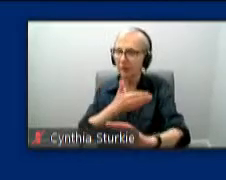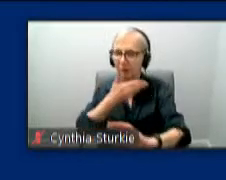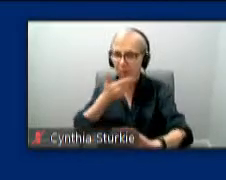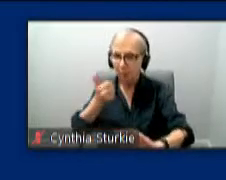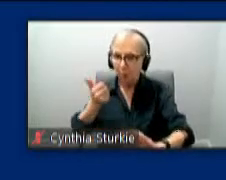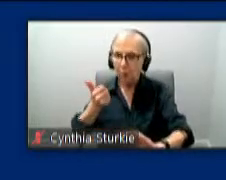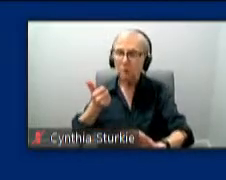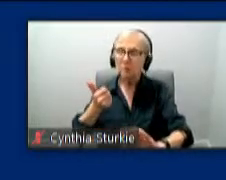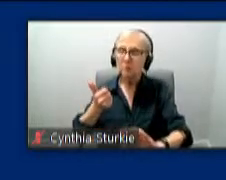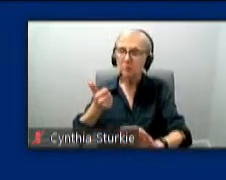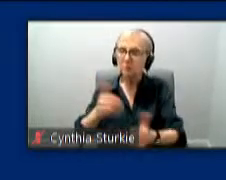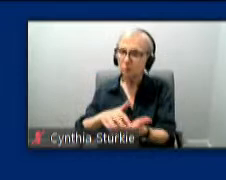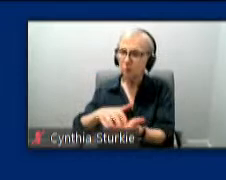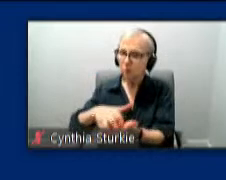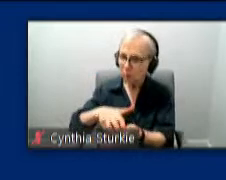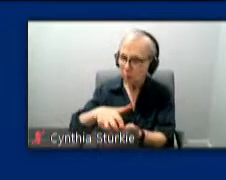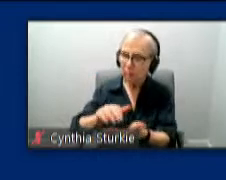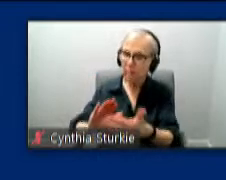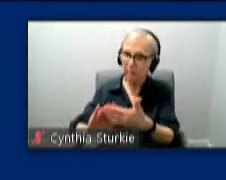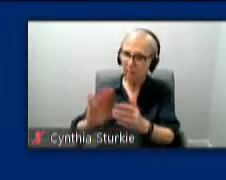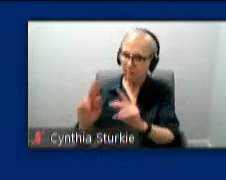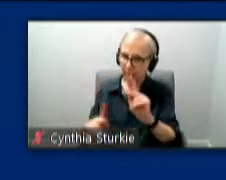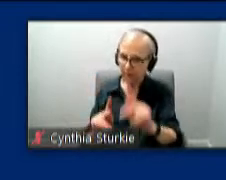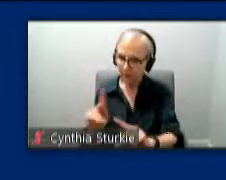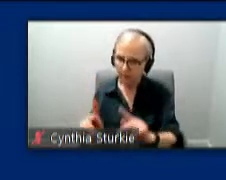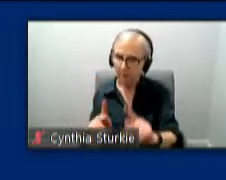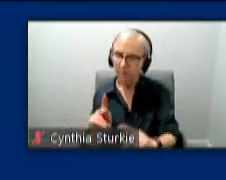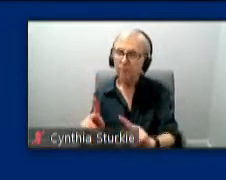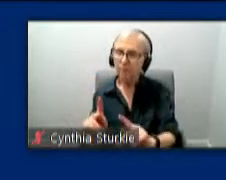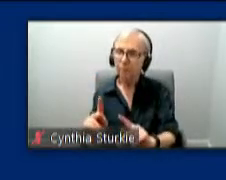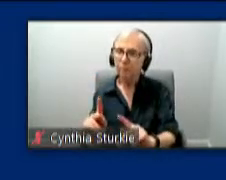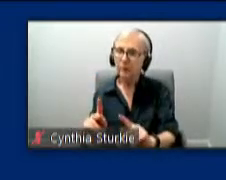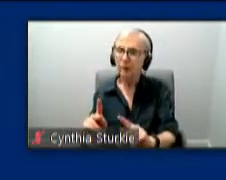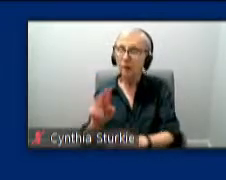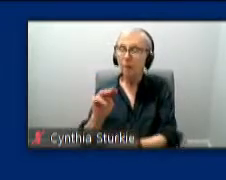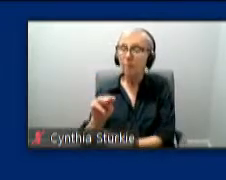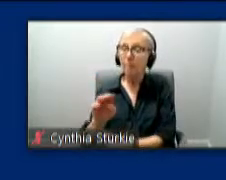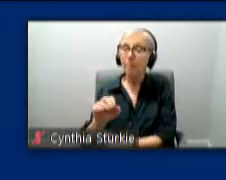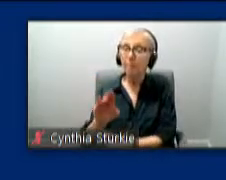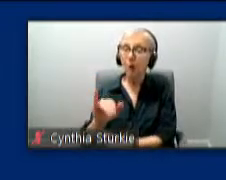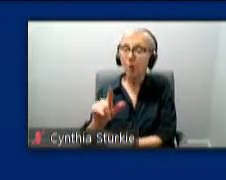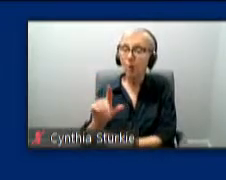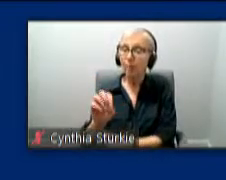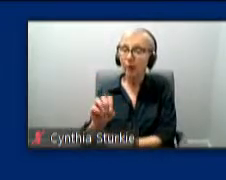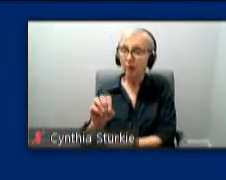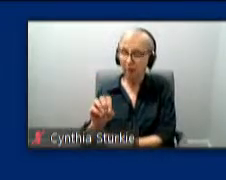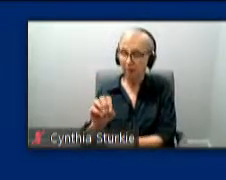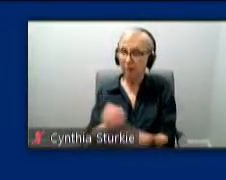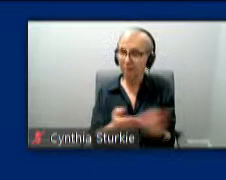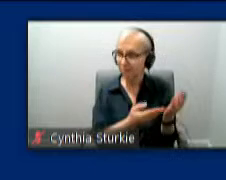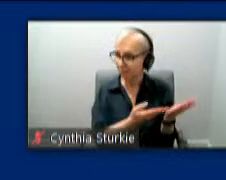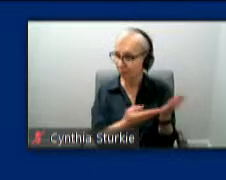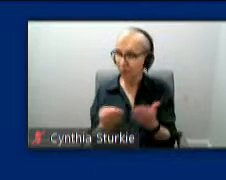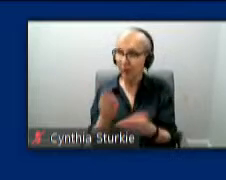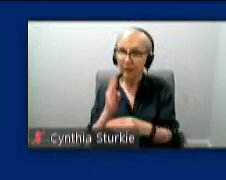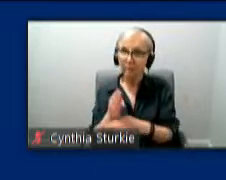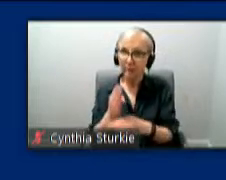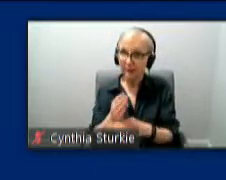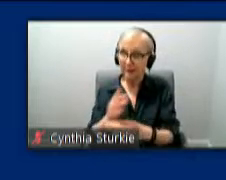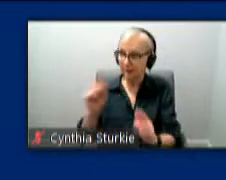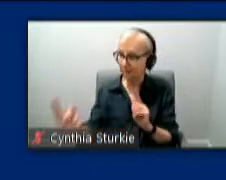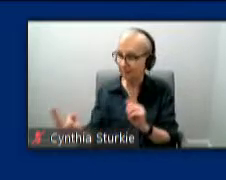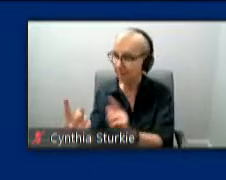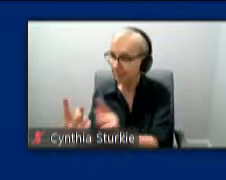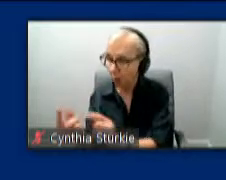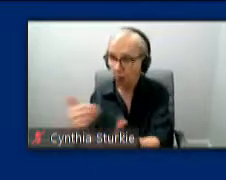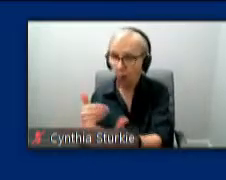vulnerable communities. And so we will continue our mobile efforts in bringing buses to locations where we can meet people where they are to